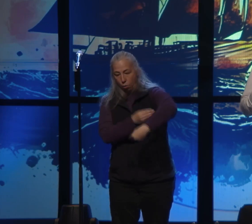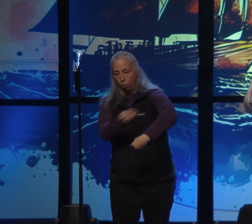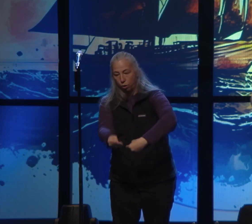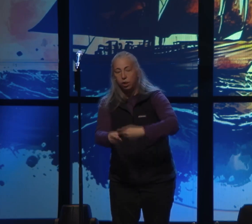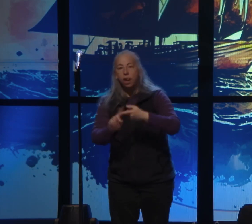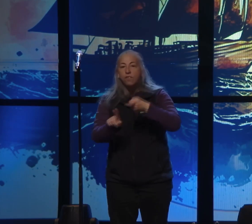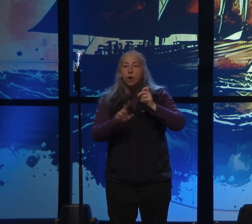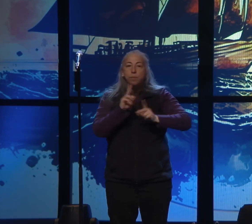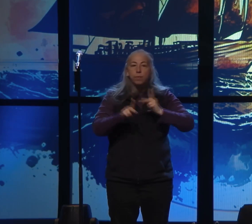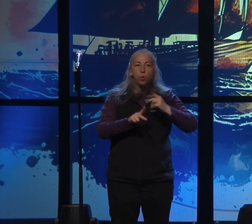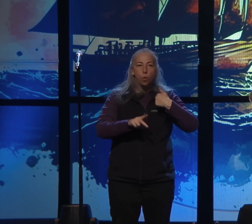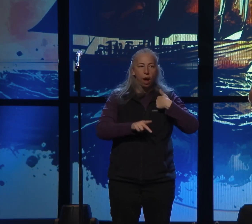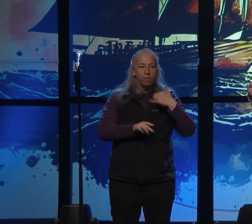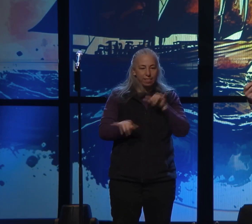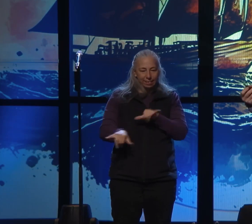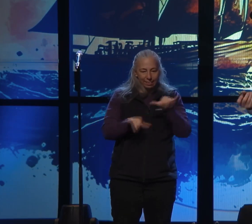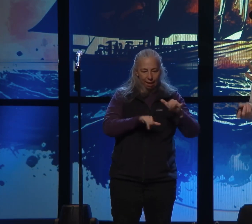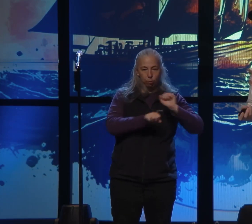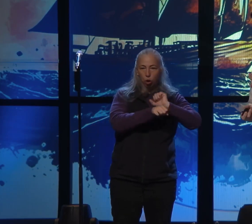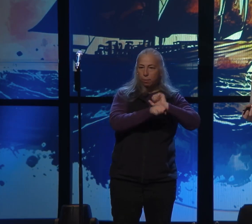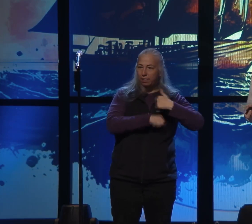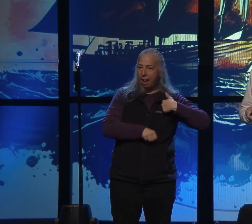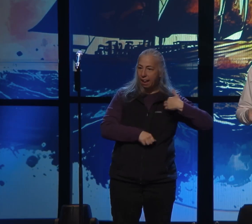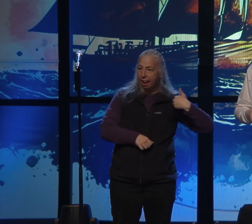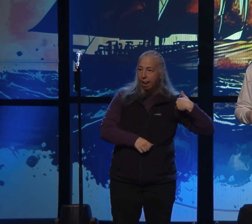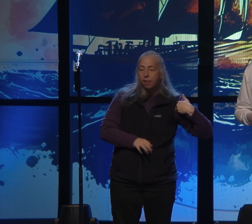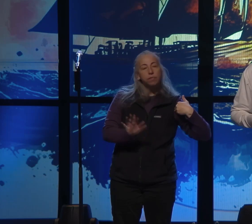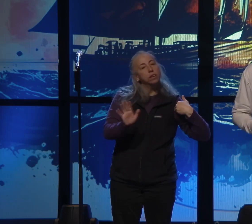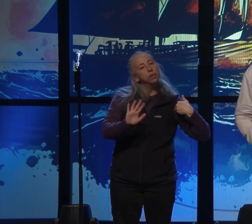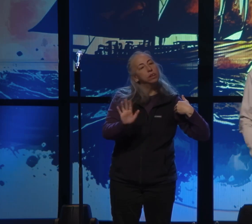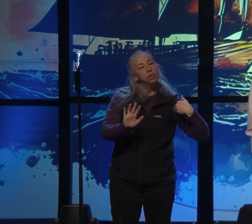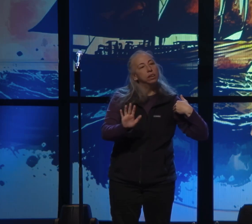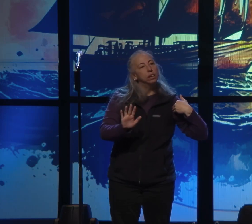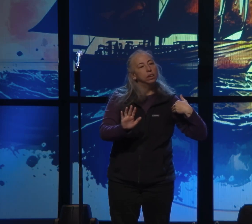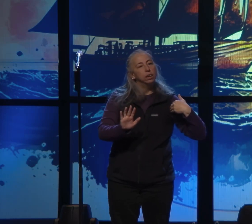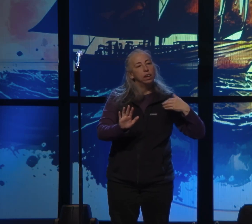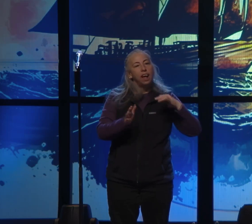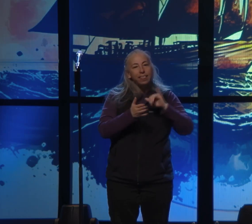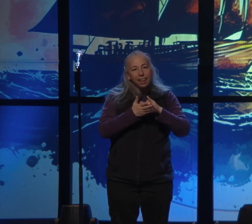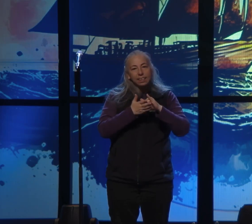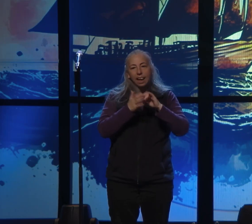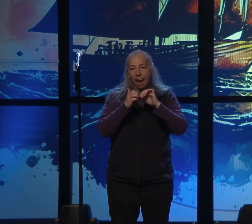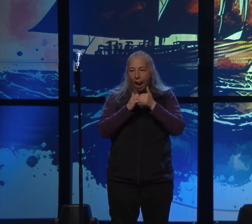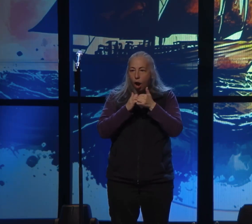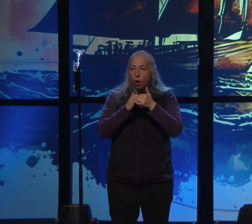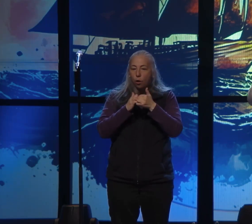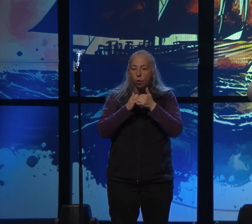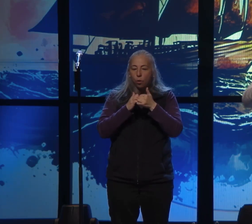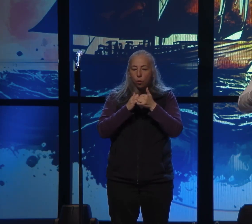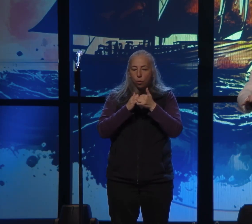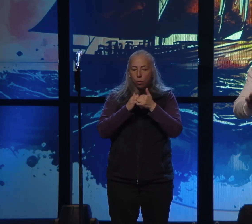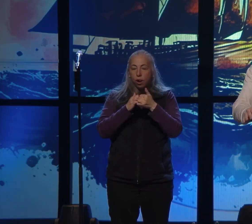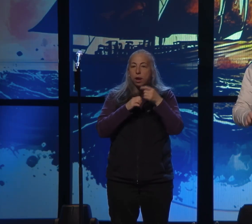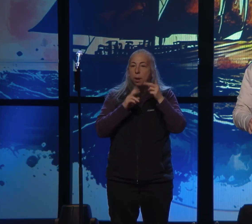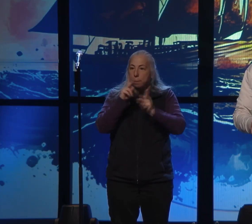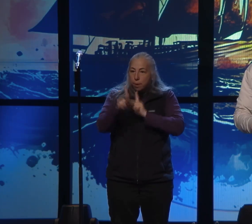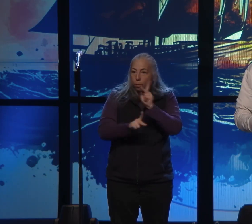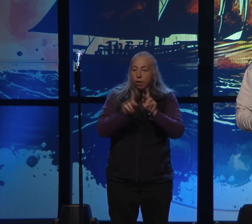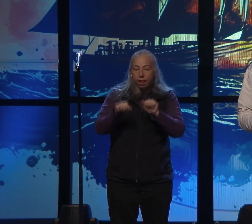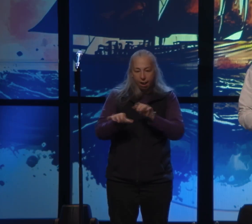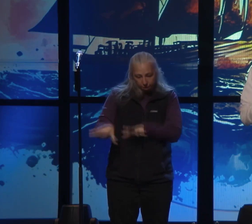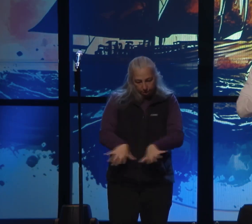me are, in a sense, and oftentimes people don't know it, are just ways to control you. Ways to try and captain your